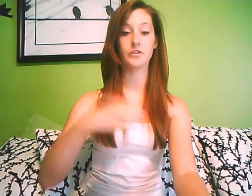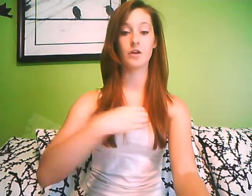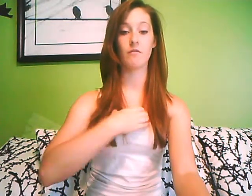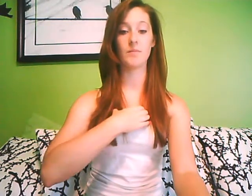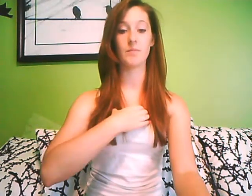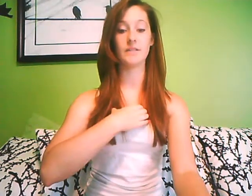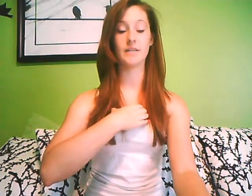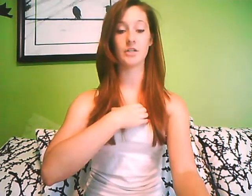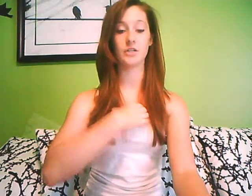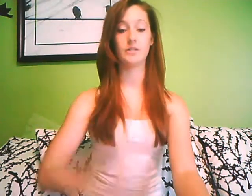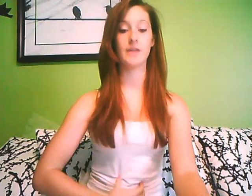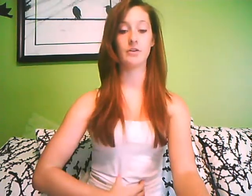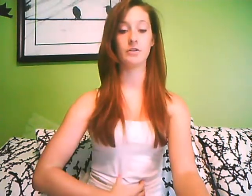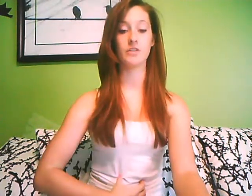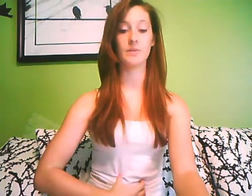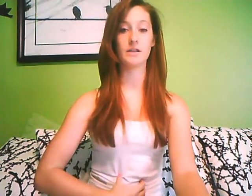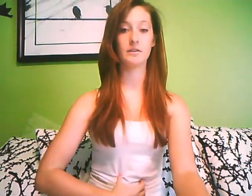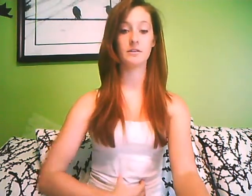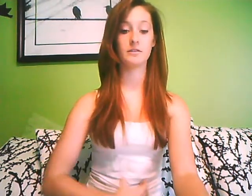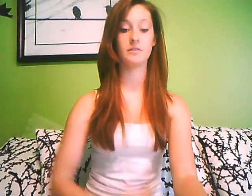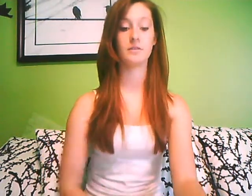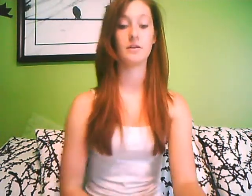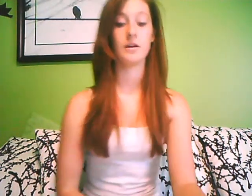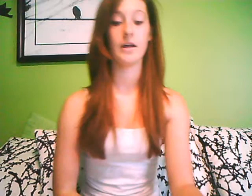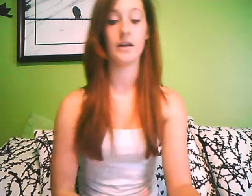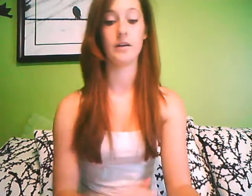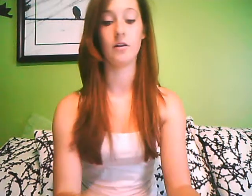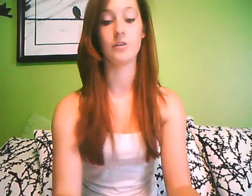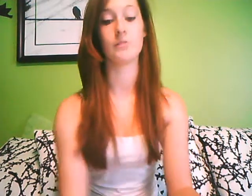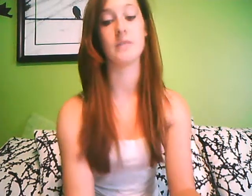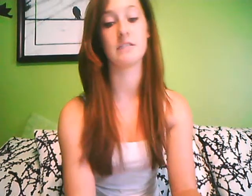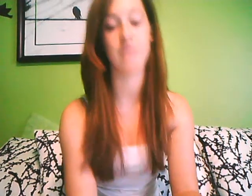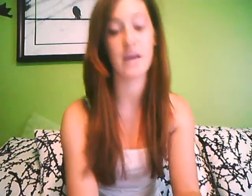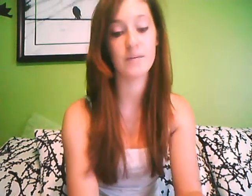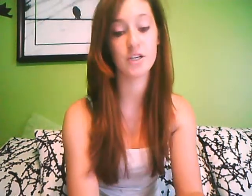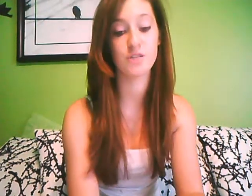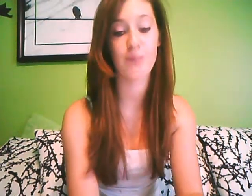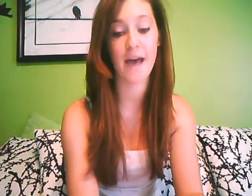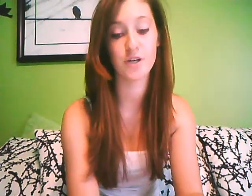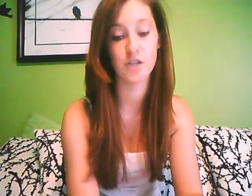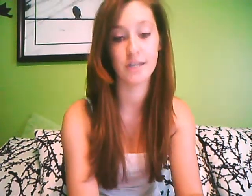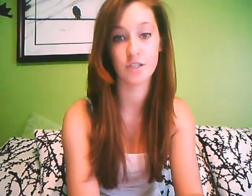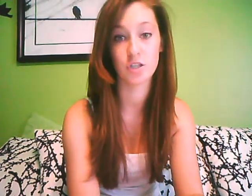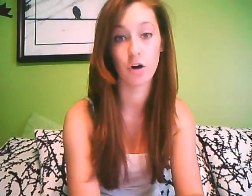go from your midsection down to your stomach. And it also means famished, passion, and starved.